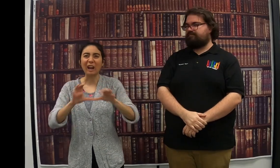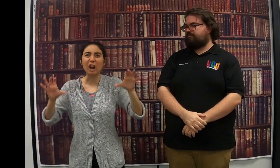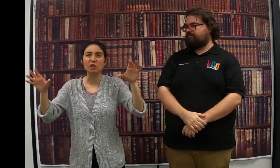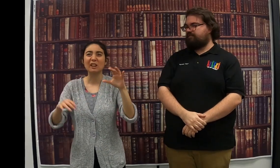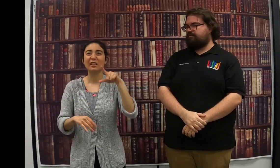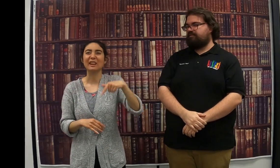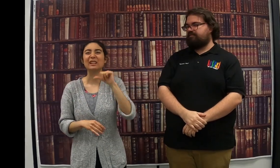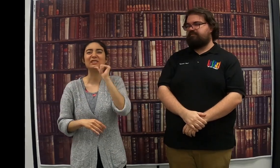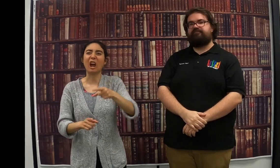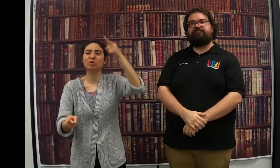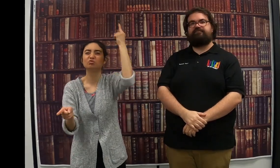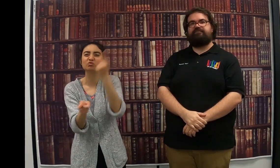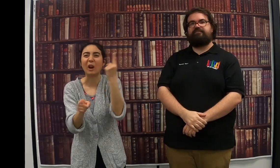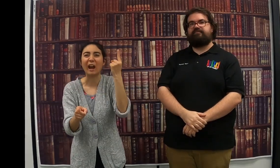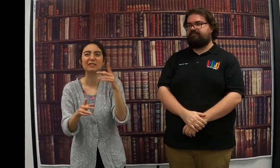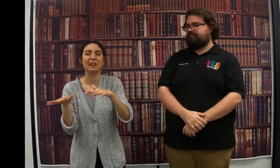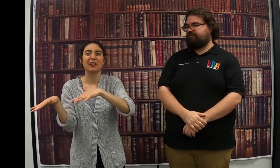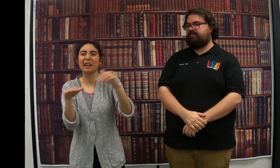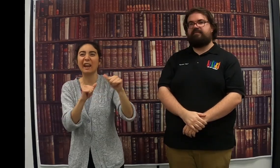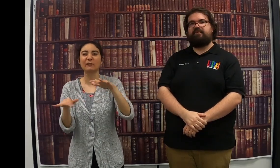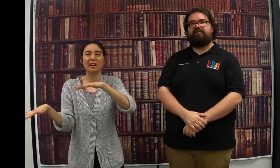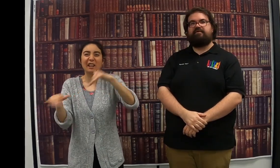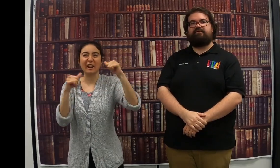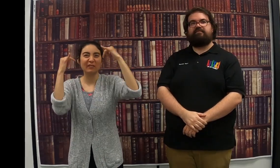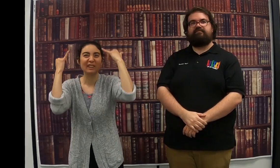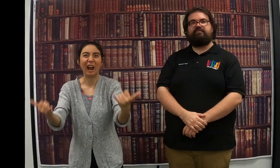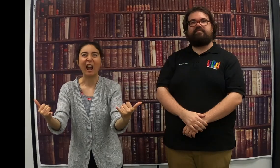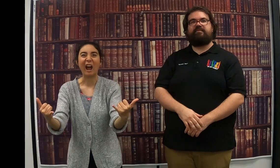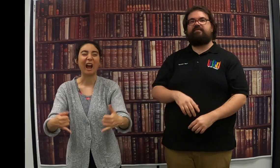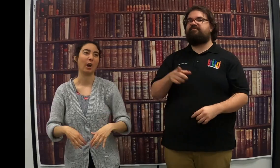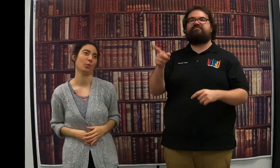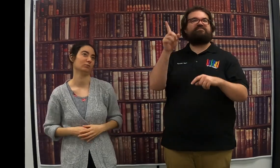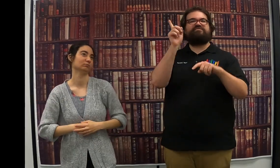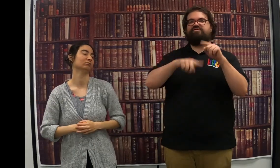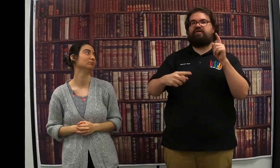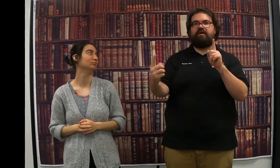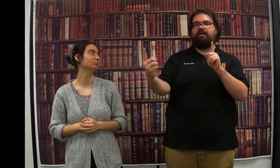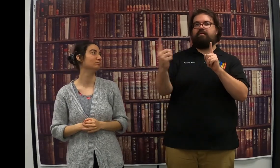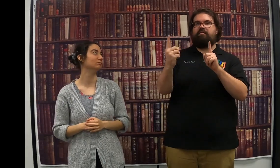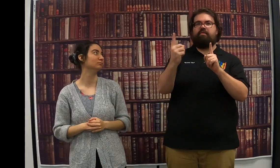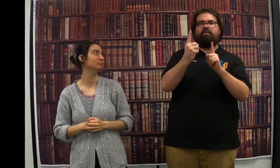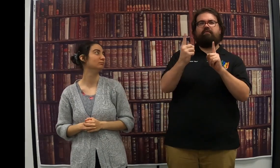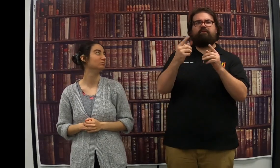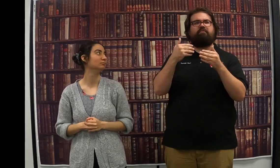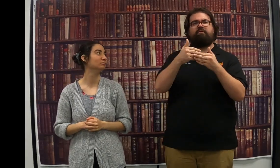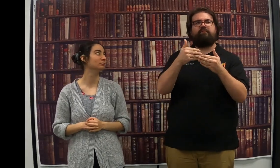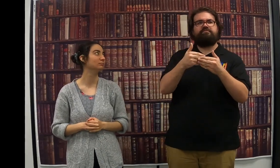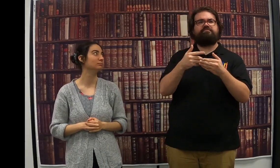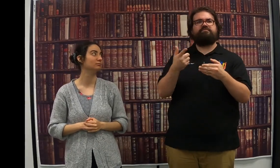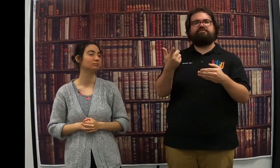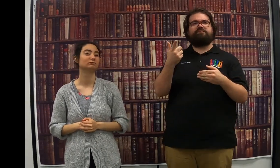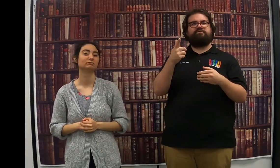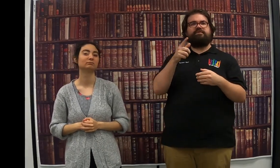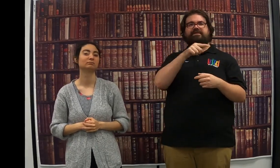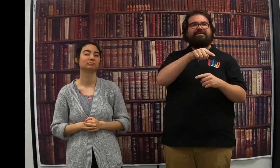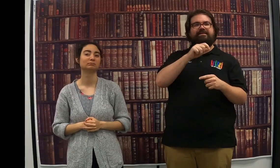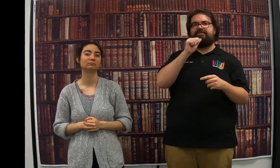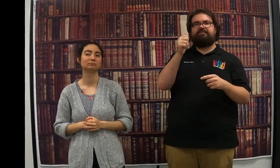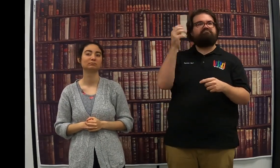right. Leave, leave now." But she could not come within 2 paces of him. He did not take any notice of